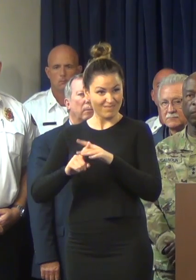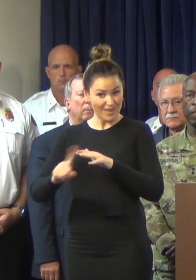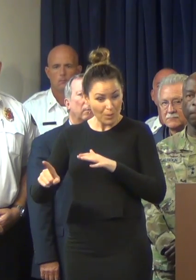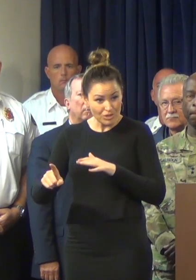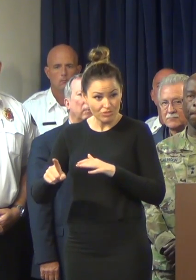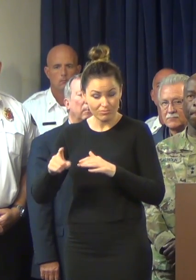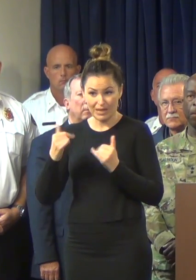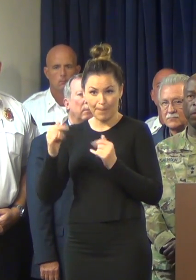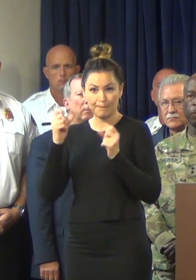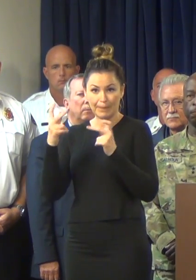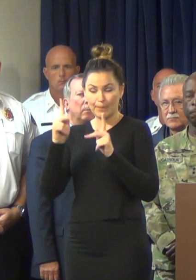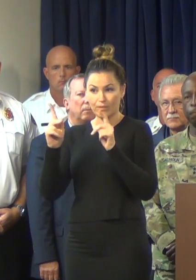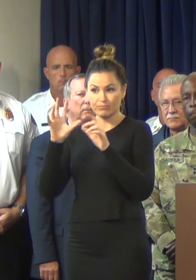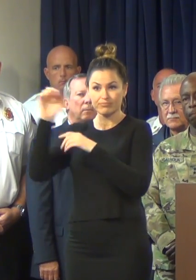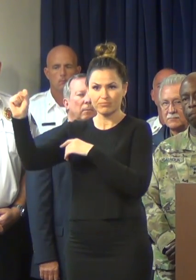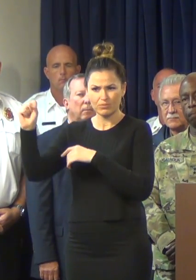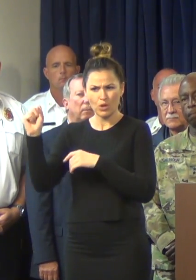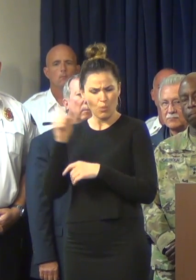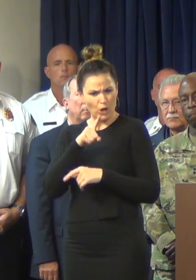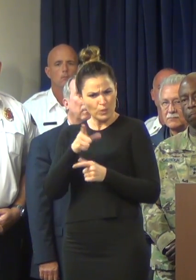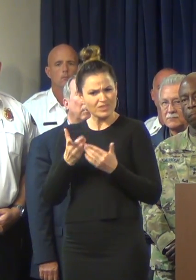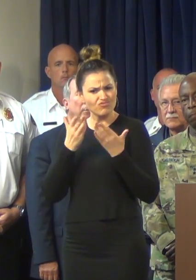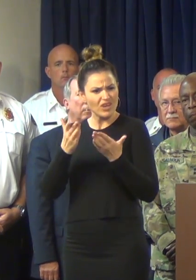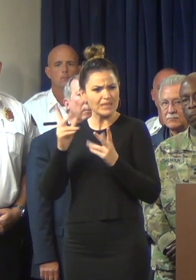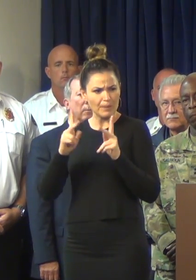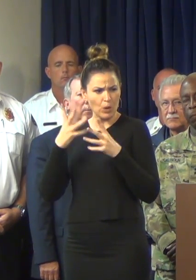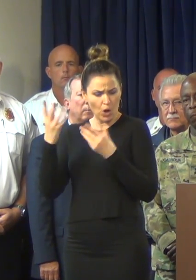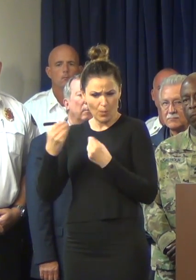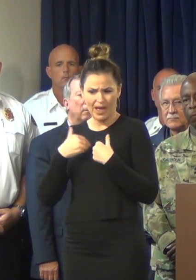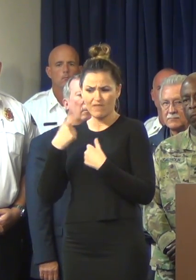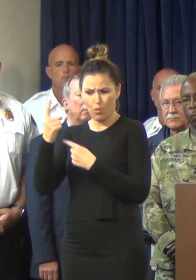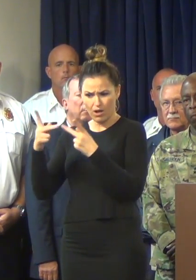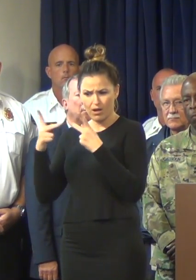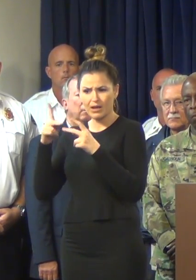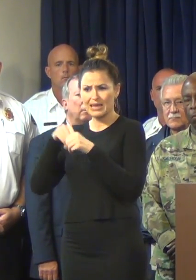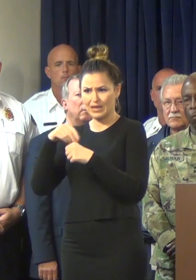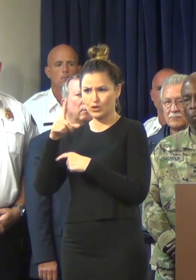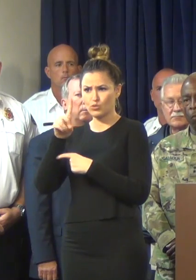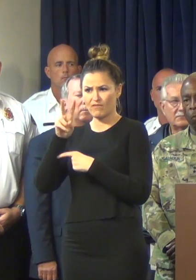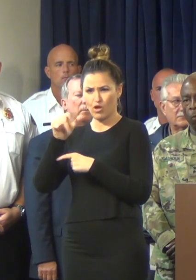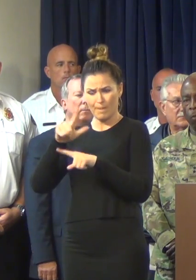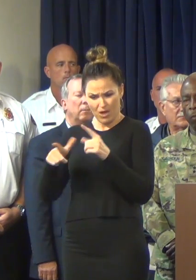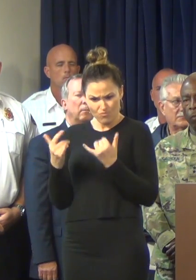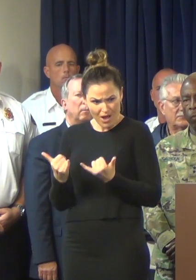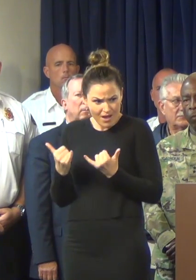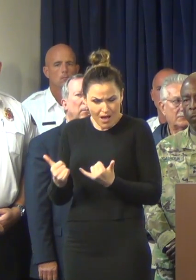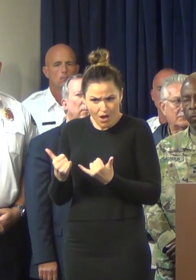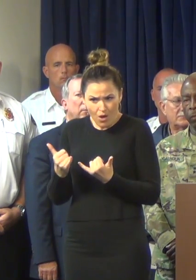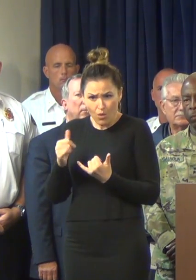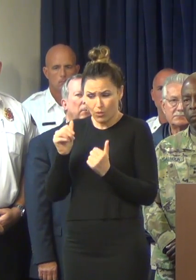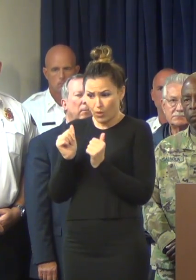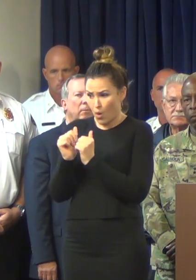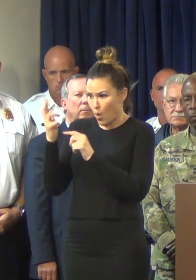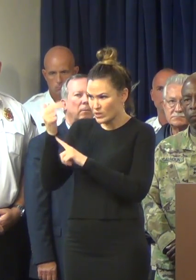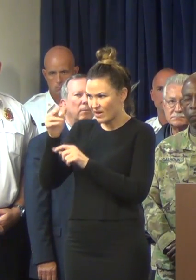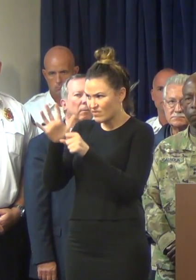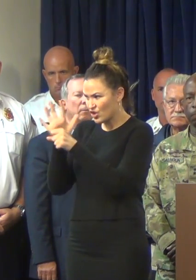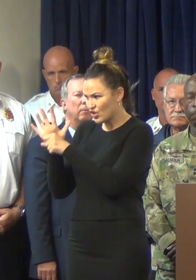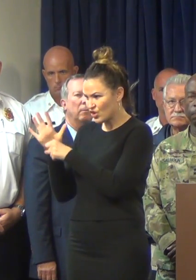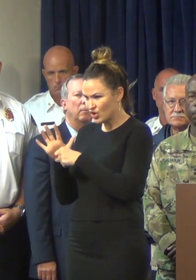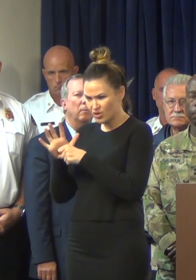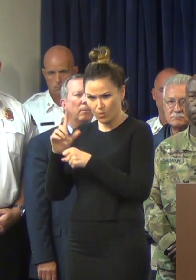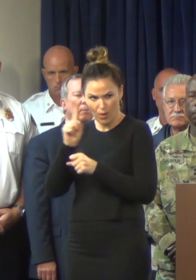they're taking off. Where would you suggest they go? I mean, we have one shelter open in Duval County, but right now, and with hotels